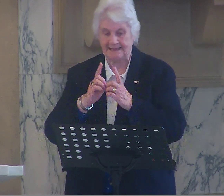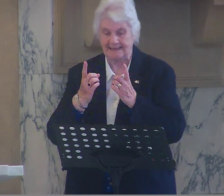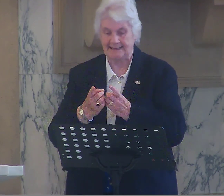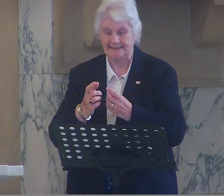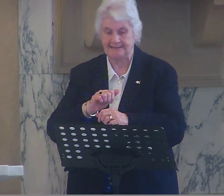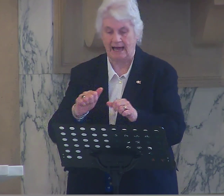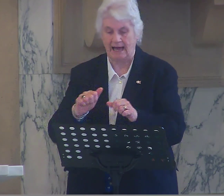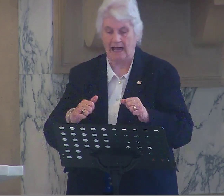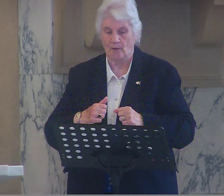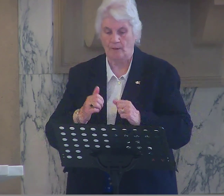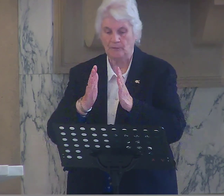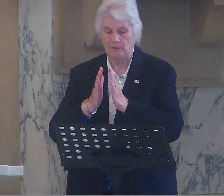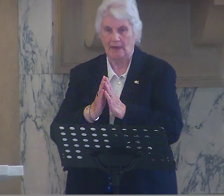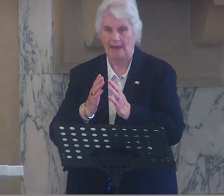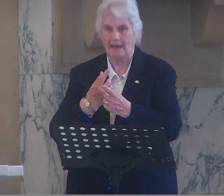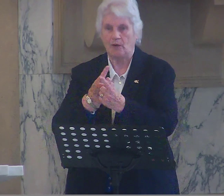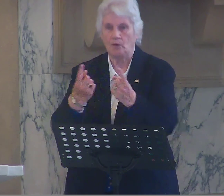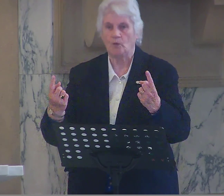love.